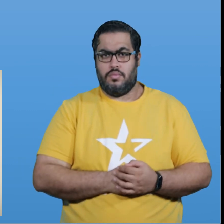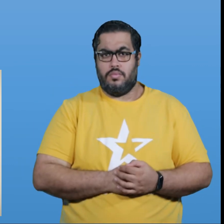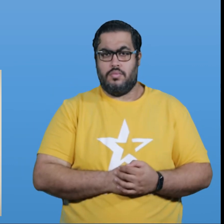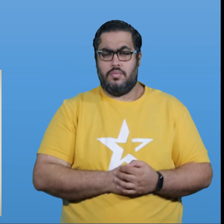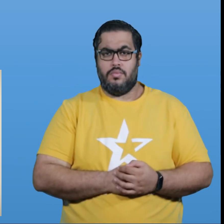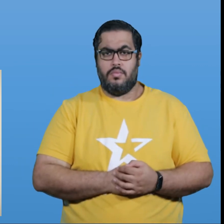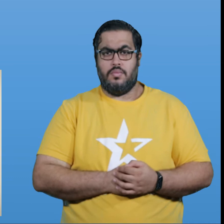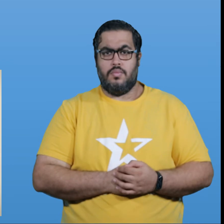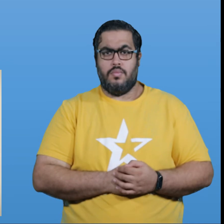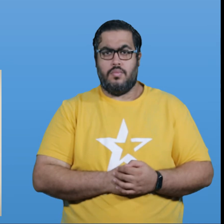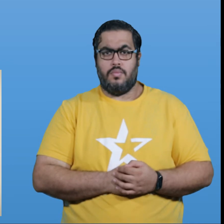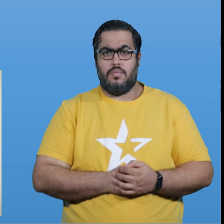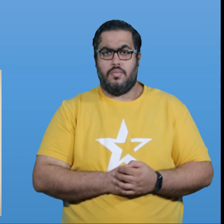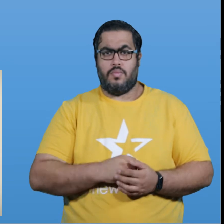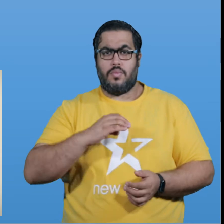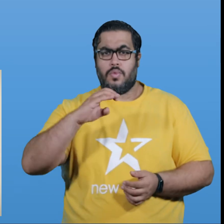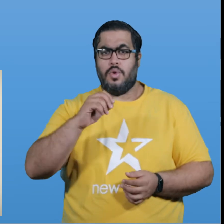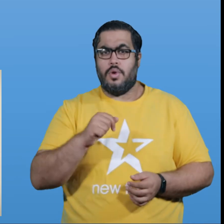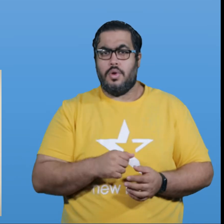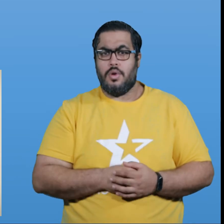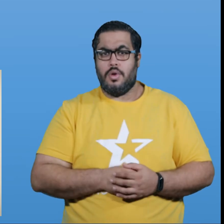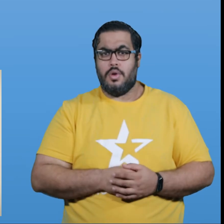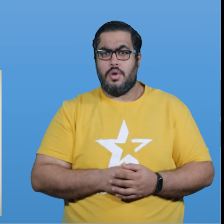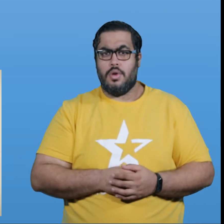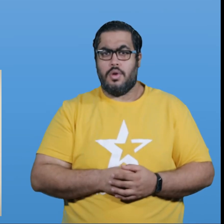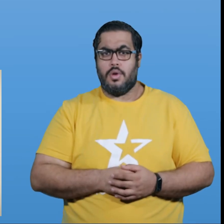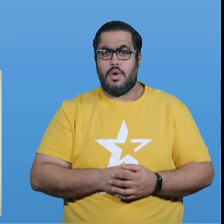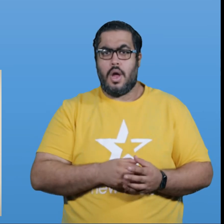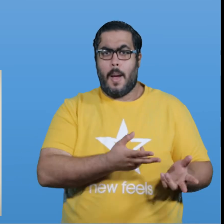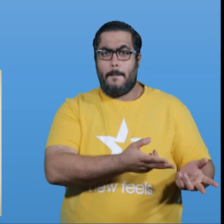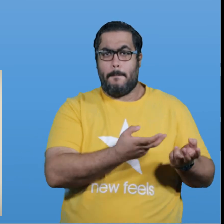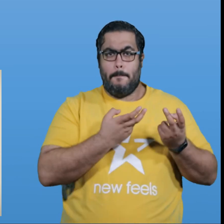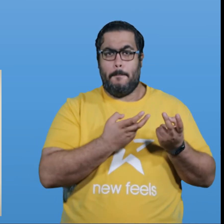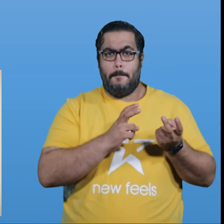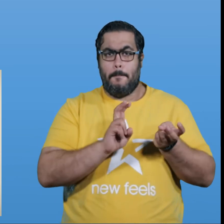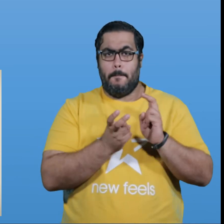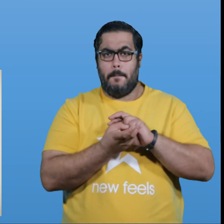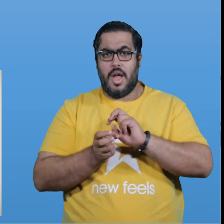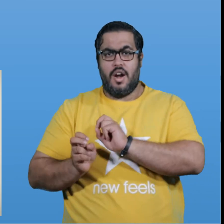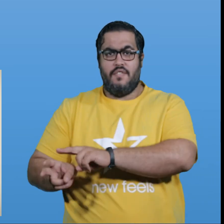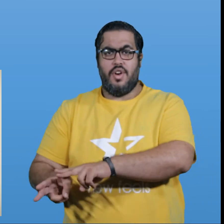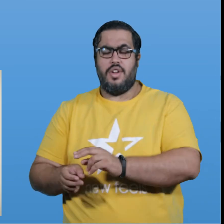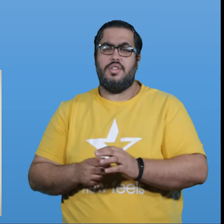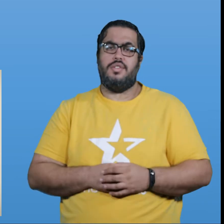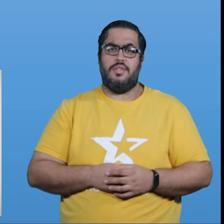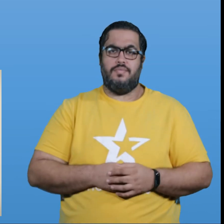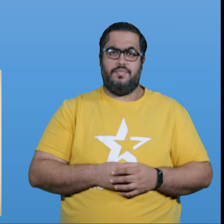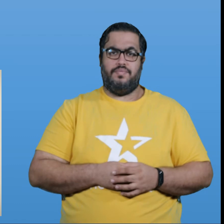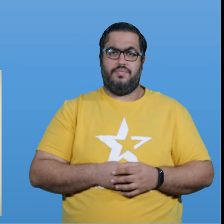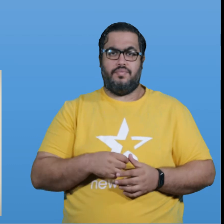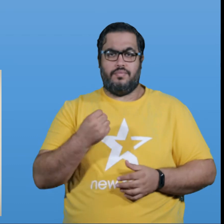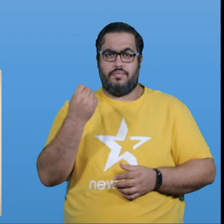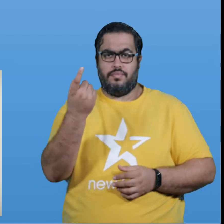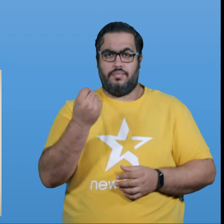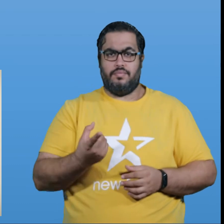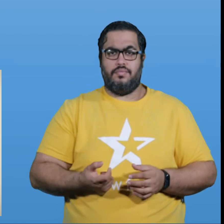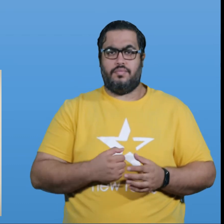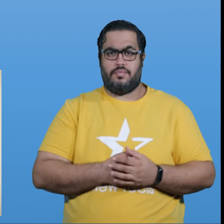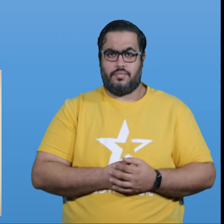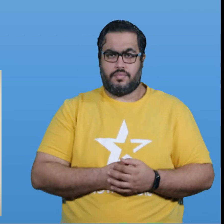Here is sentence 3. I have always liked blank handwriting, but I find it